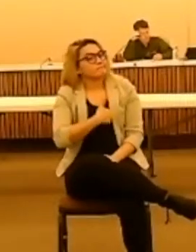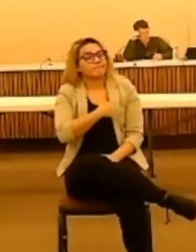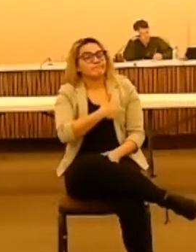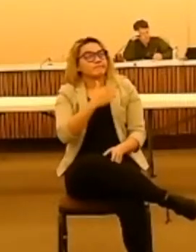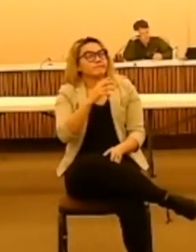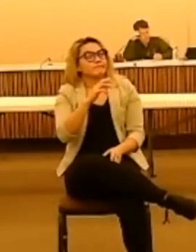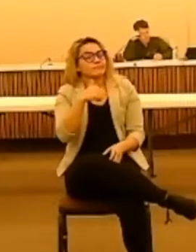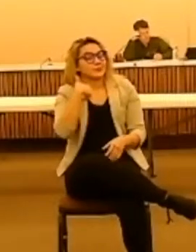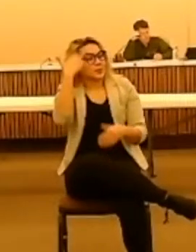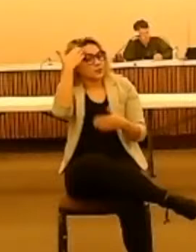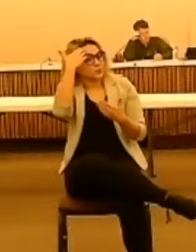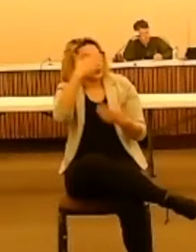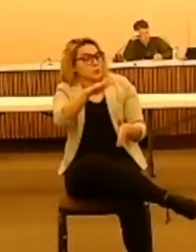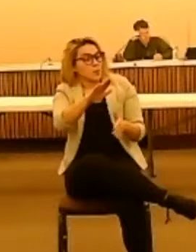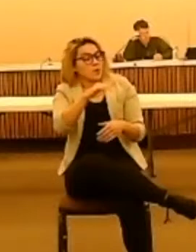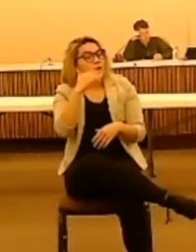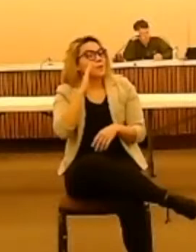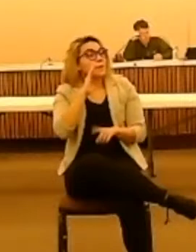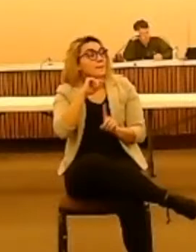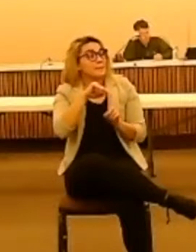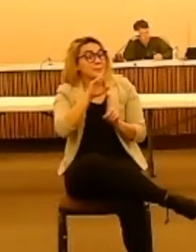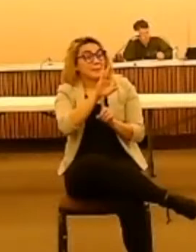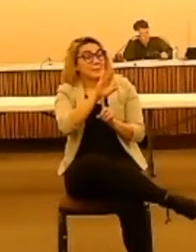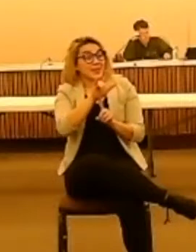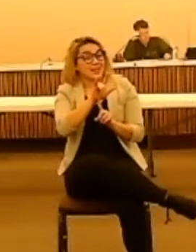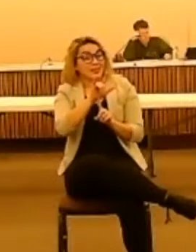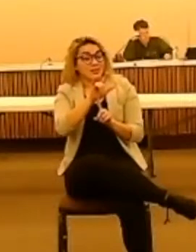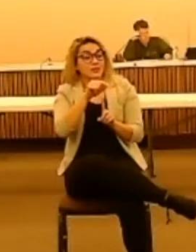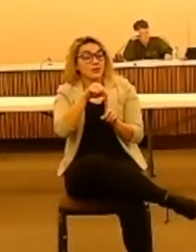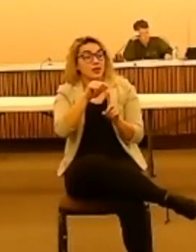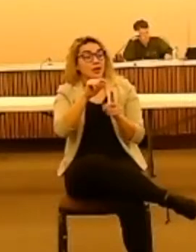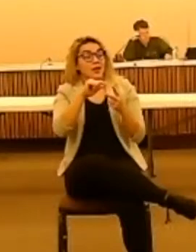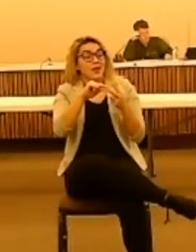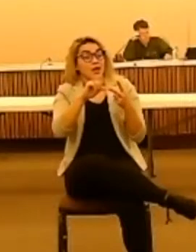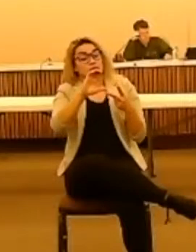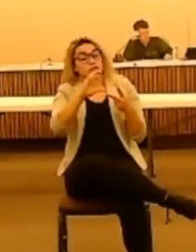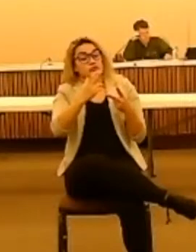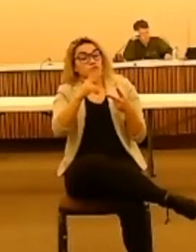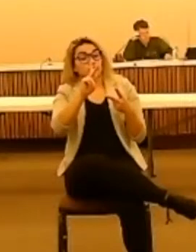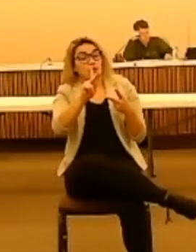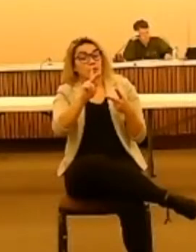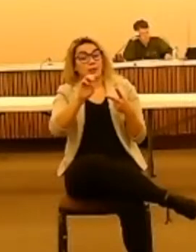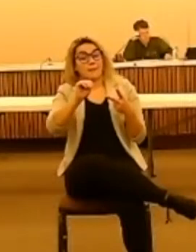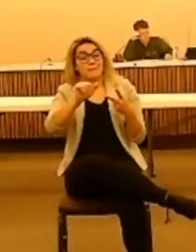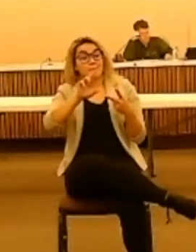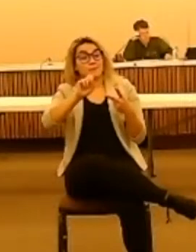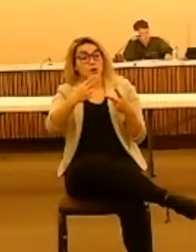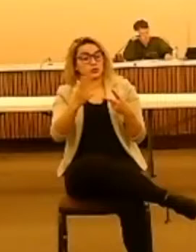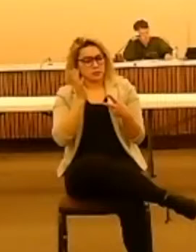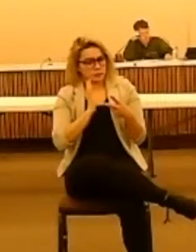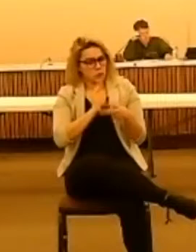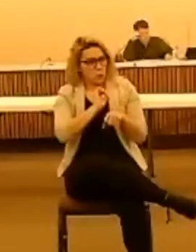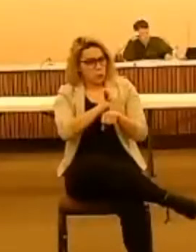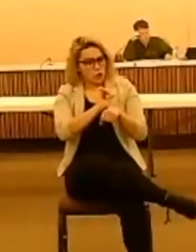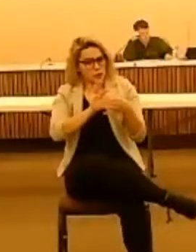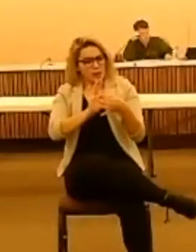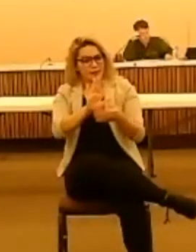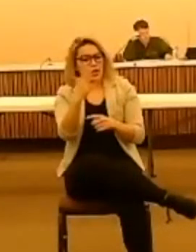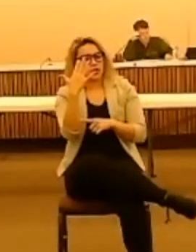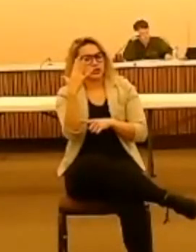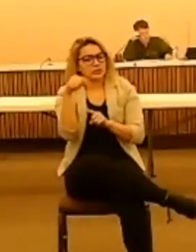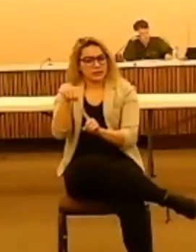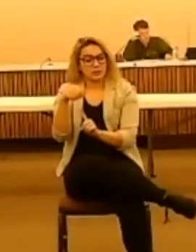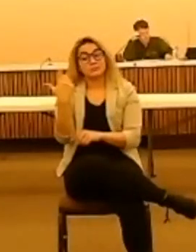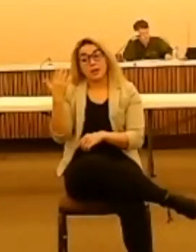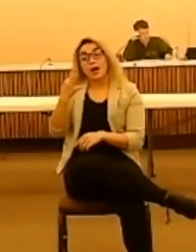that Bill Cashin and Chuck Marshall were working on that. And again, it was arborist recommendation that it comes